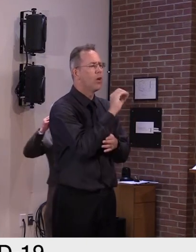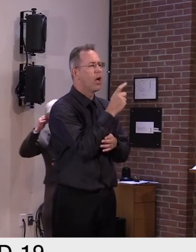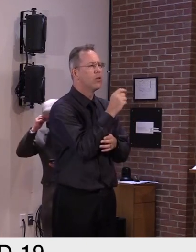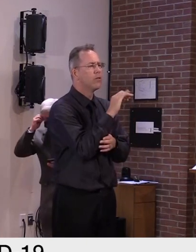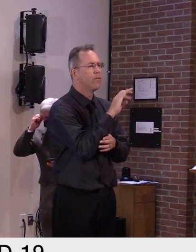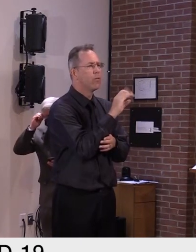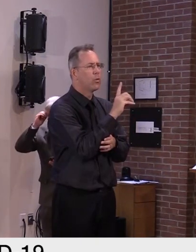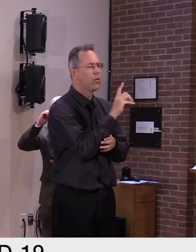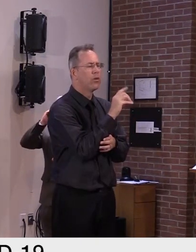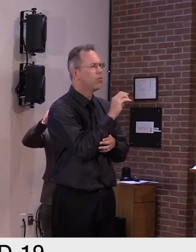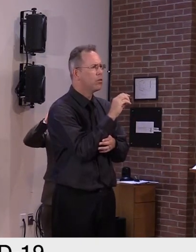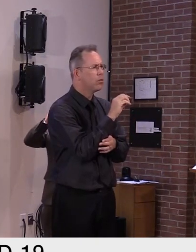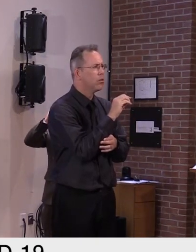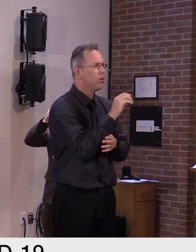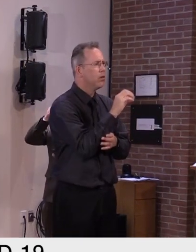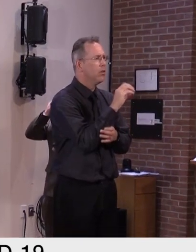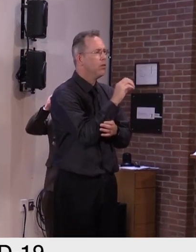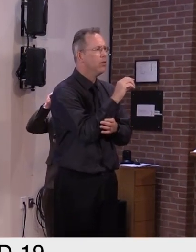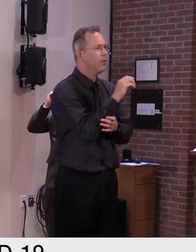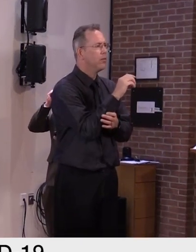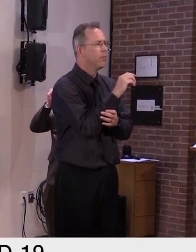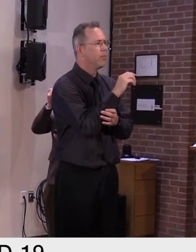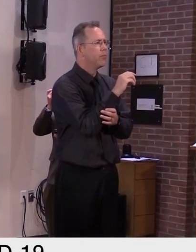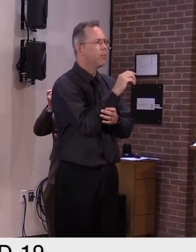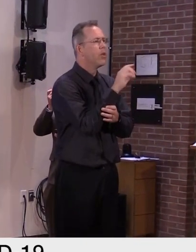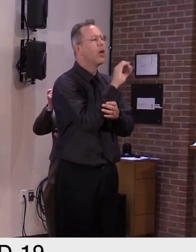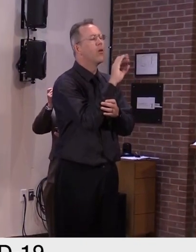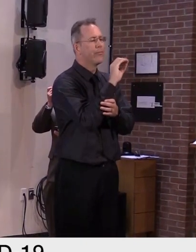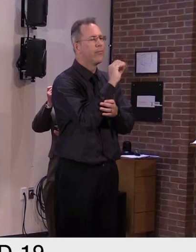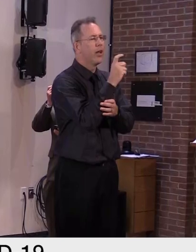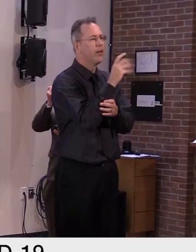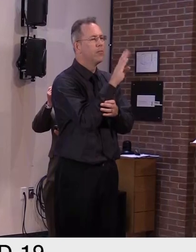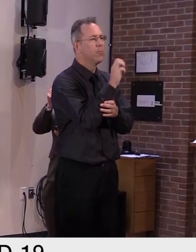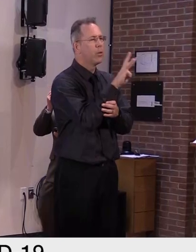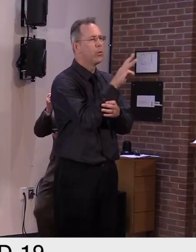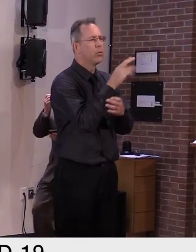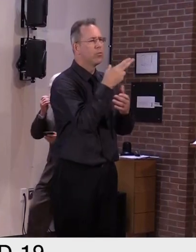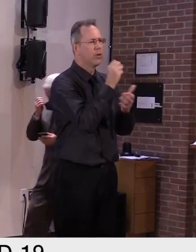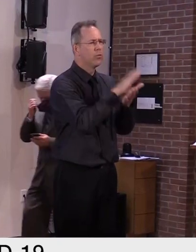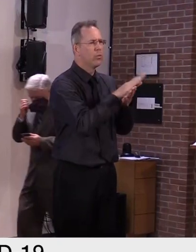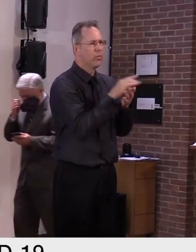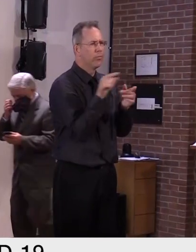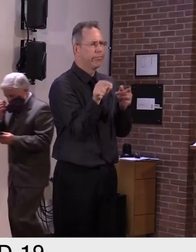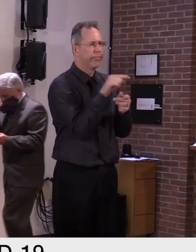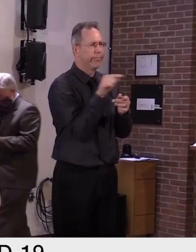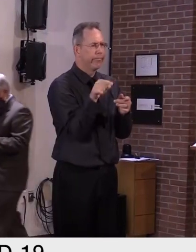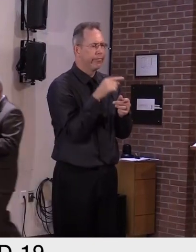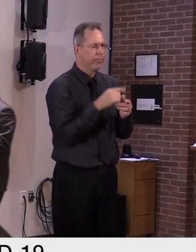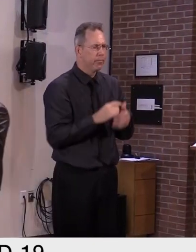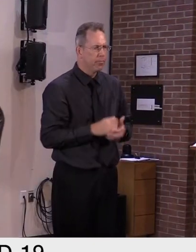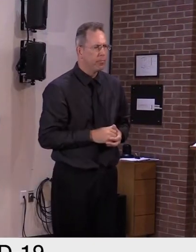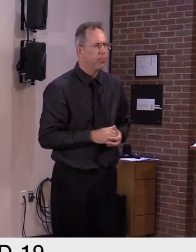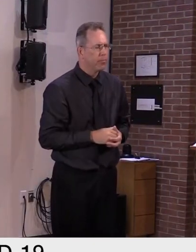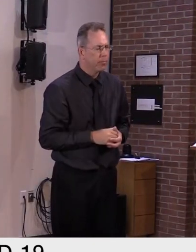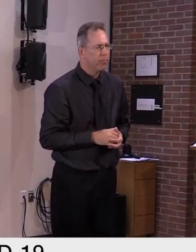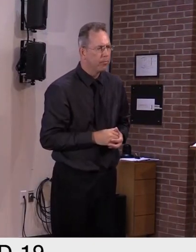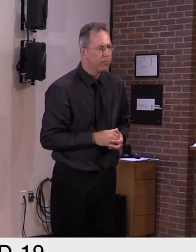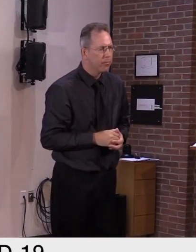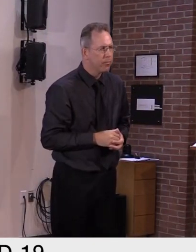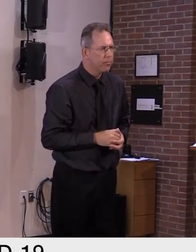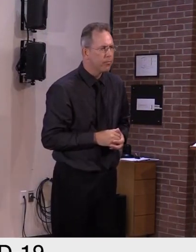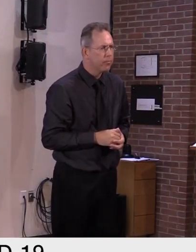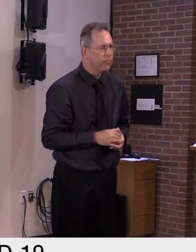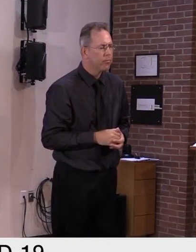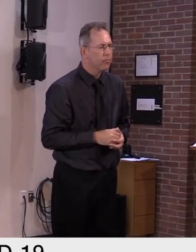Okay, thank you very much. Liam Elder Connors. Can I just, Eric, it would be great if in your story you could mention that we do have these alternate